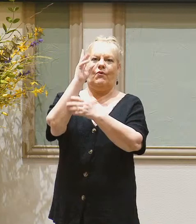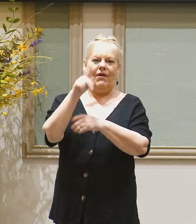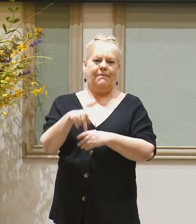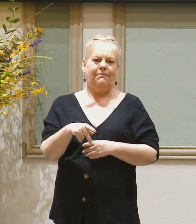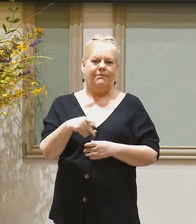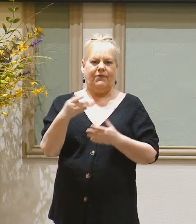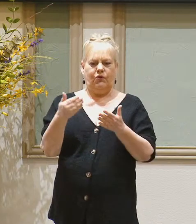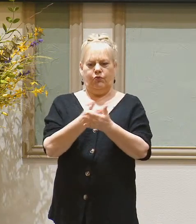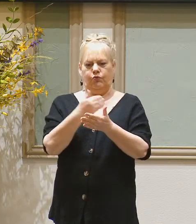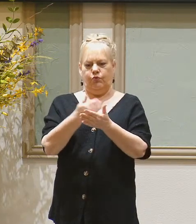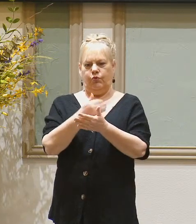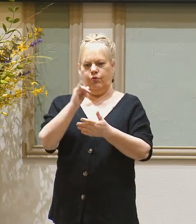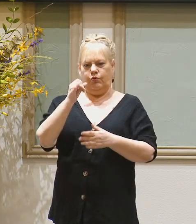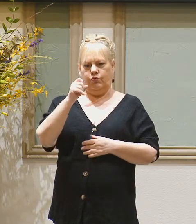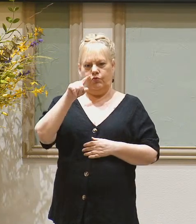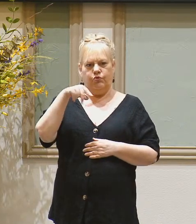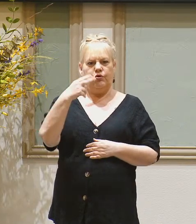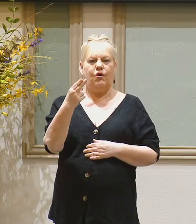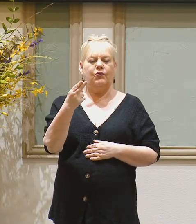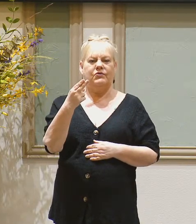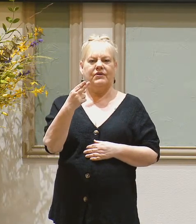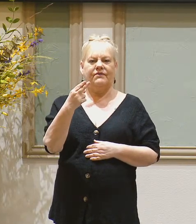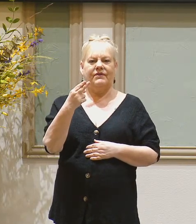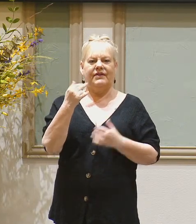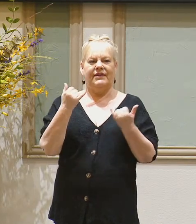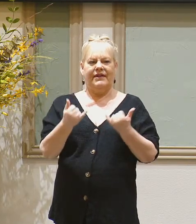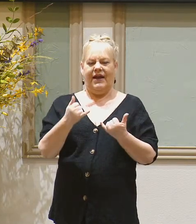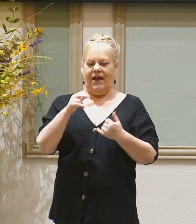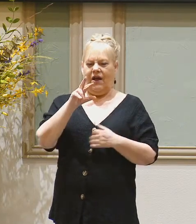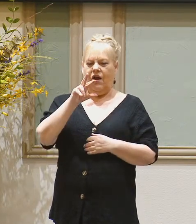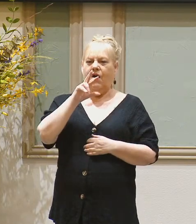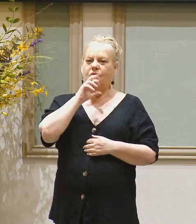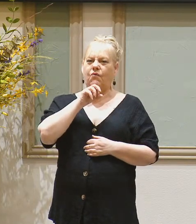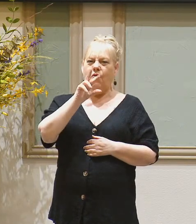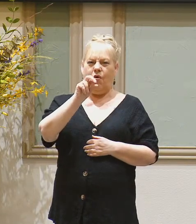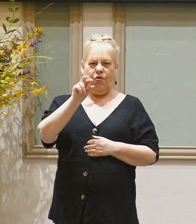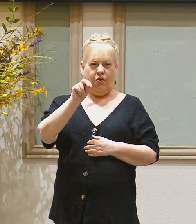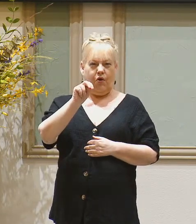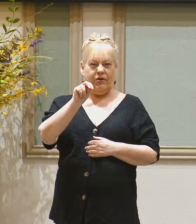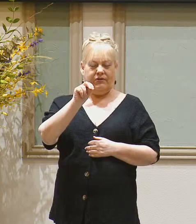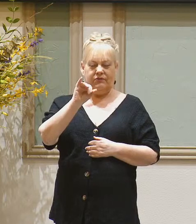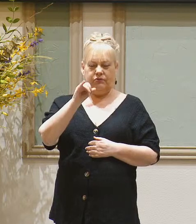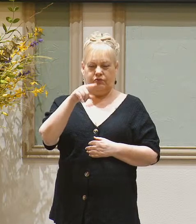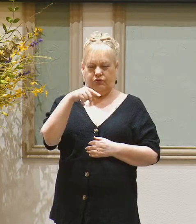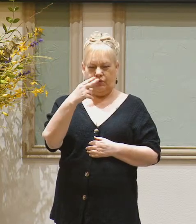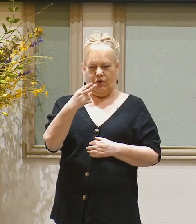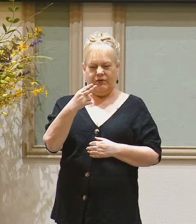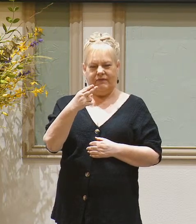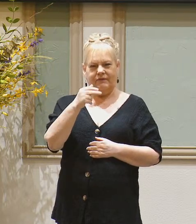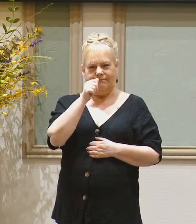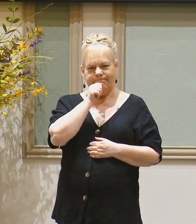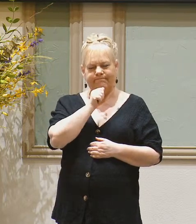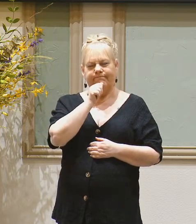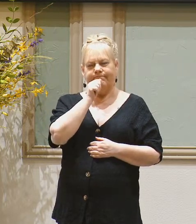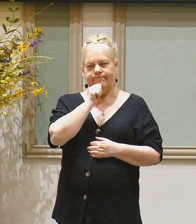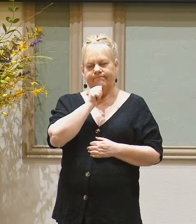This is new Joseph. This is now the 30-year-old Joseph who's been through some